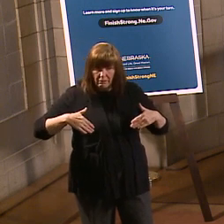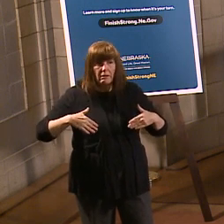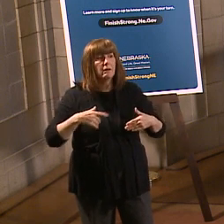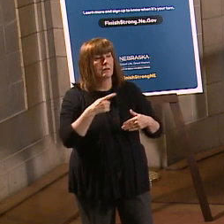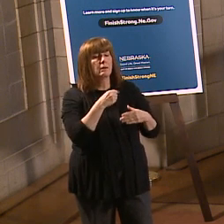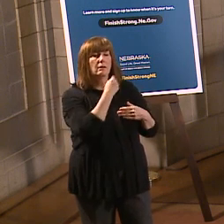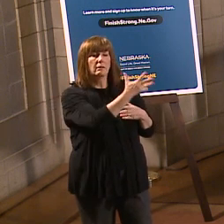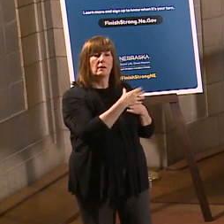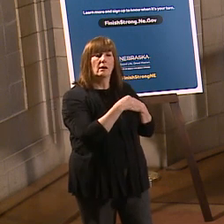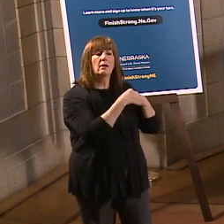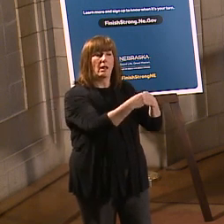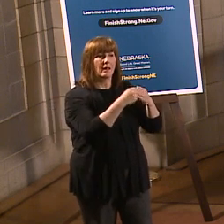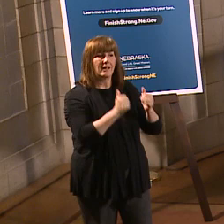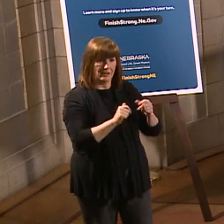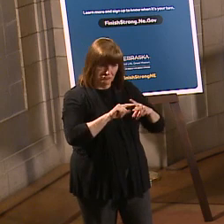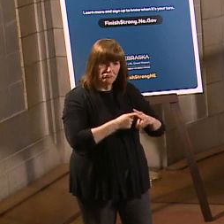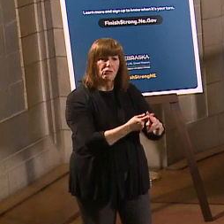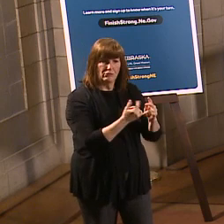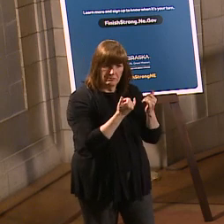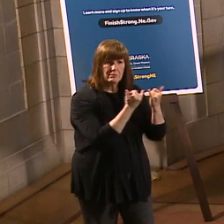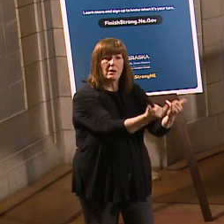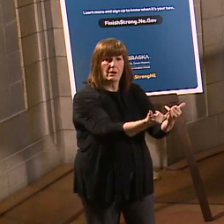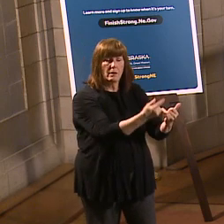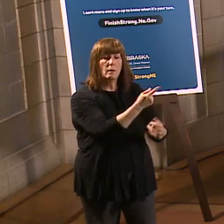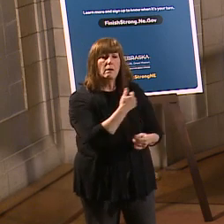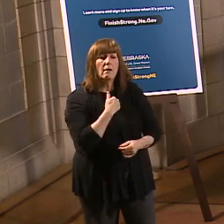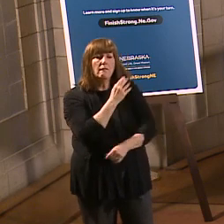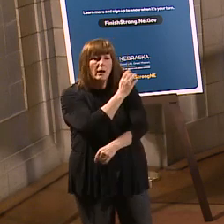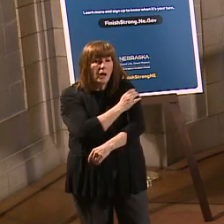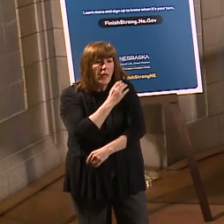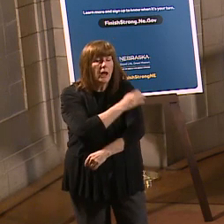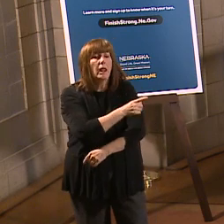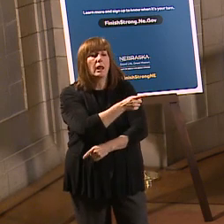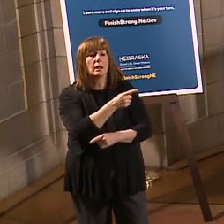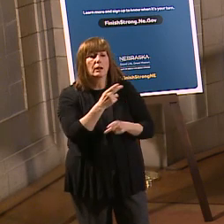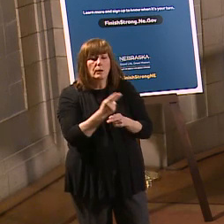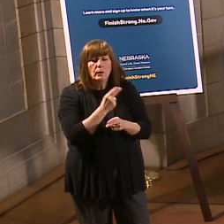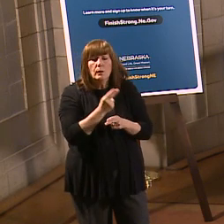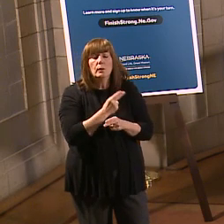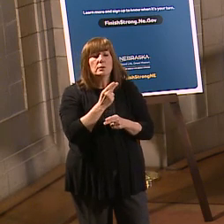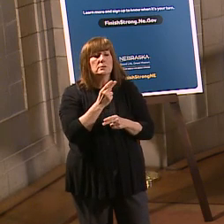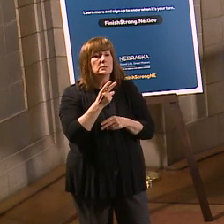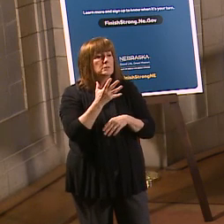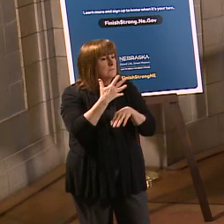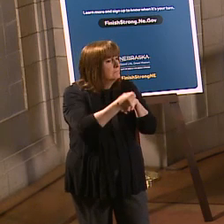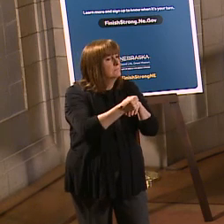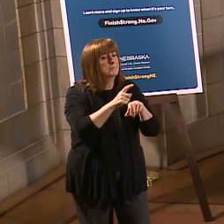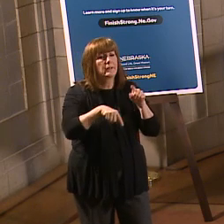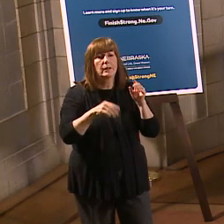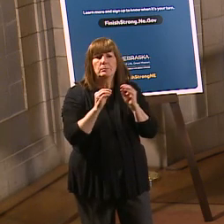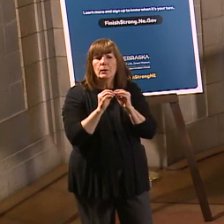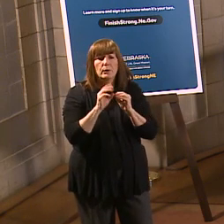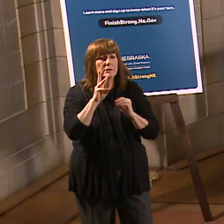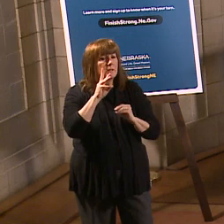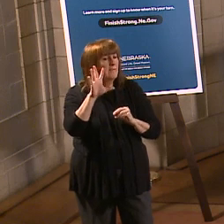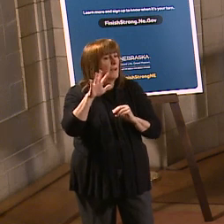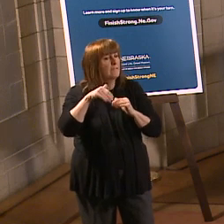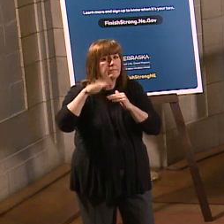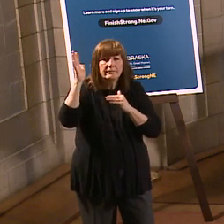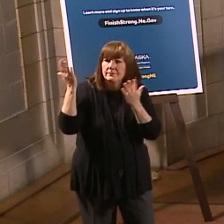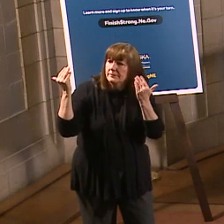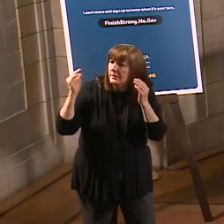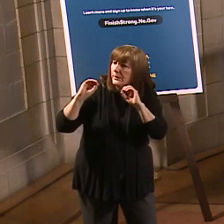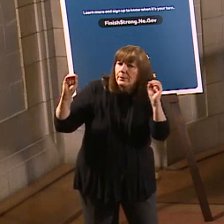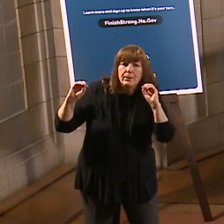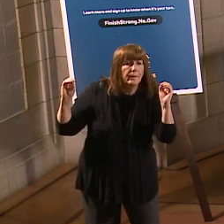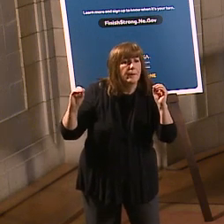the guidelines that they can now start if they've got clinics and they've really kind of used up, or they can't get any more 65 years and older to sign up for those